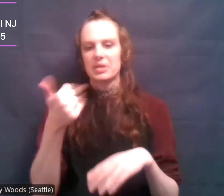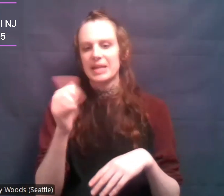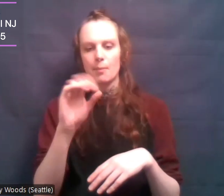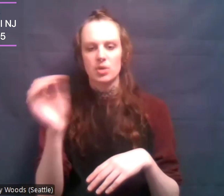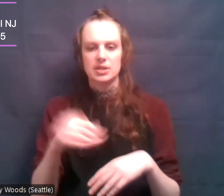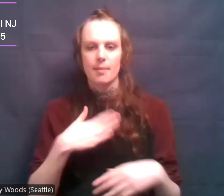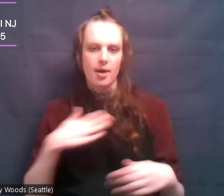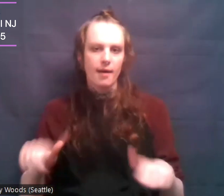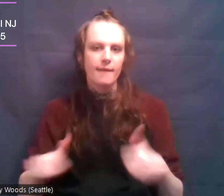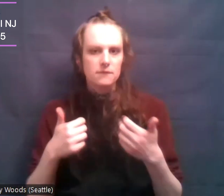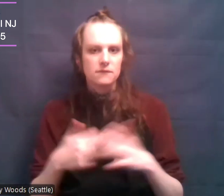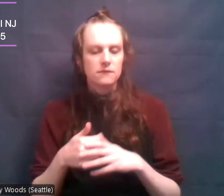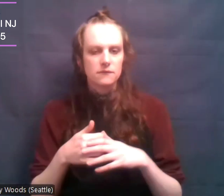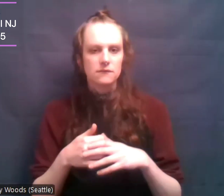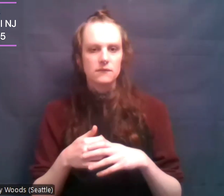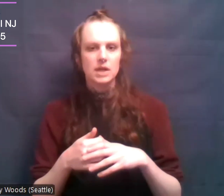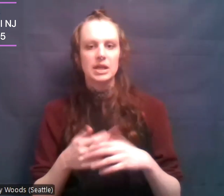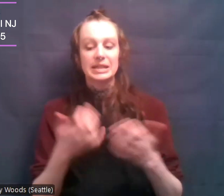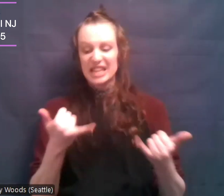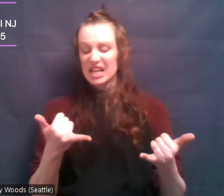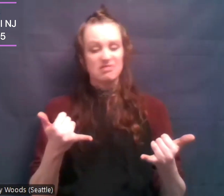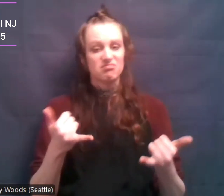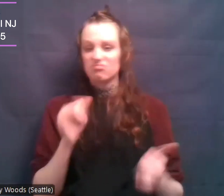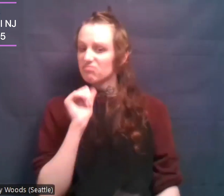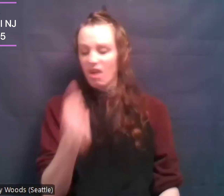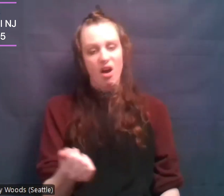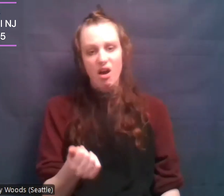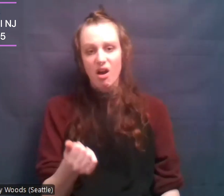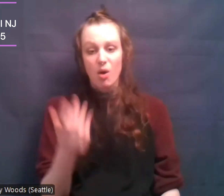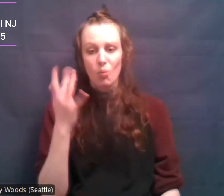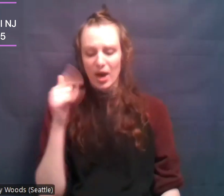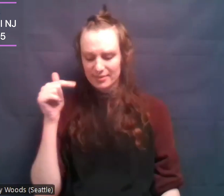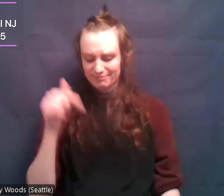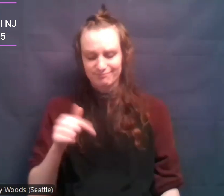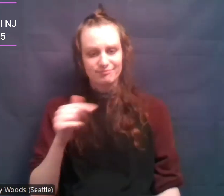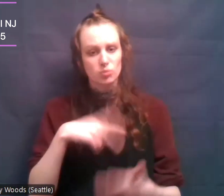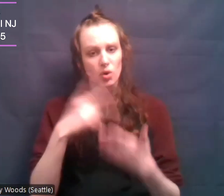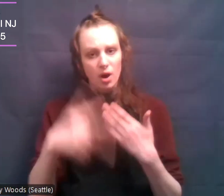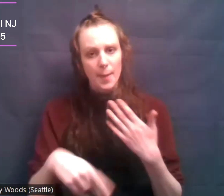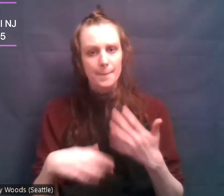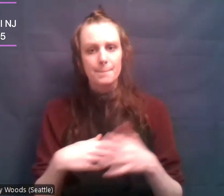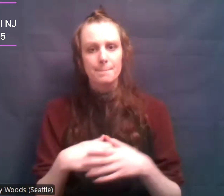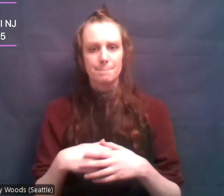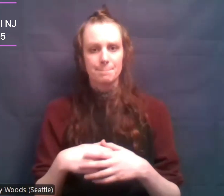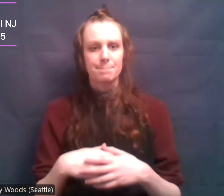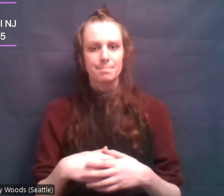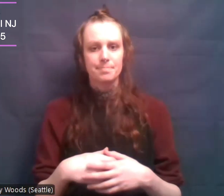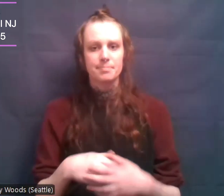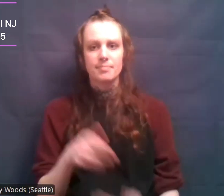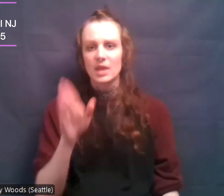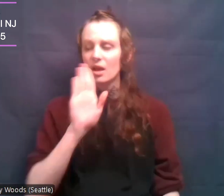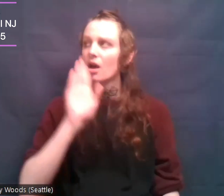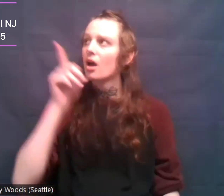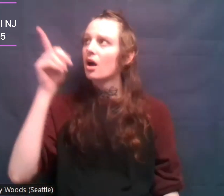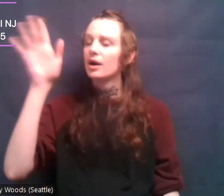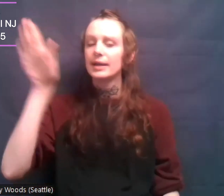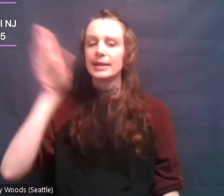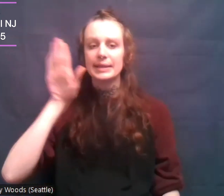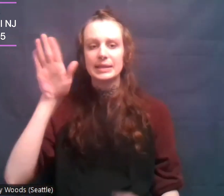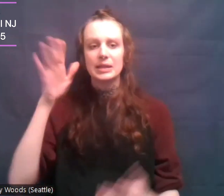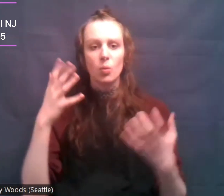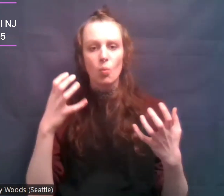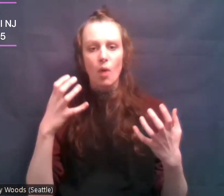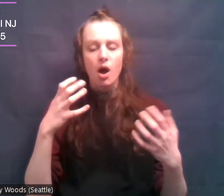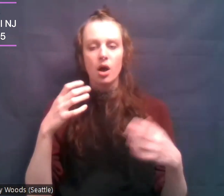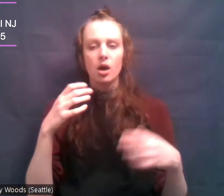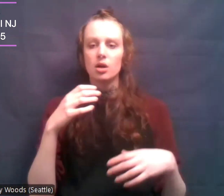it's simply because of this program. You know, God's will for me, a lot of the time I don't know what it